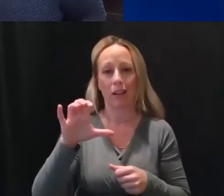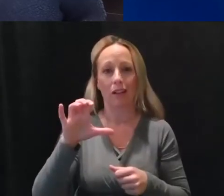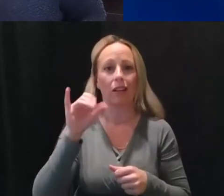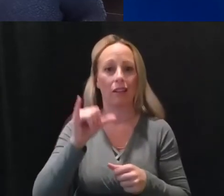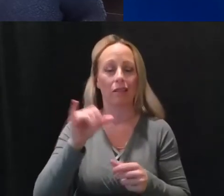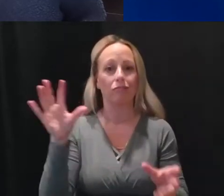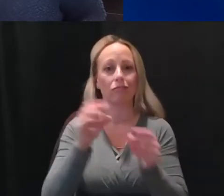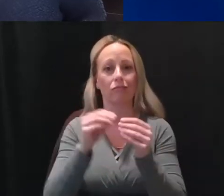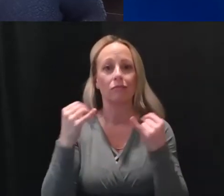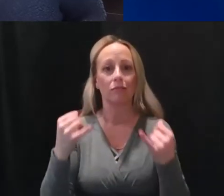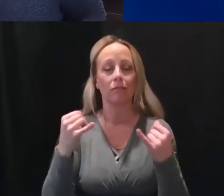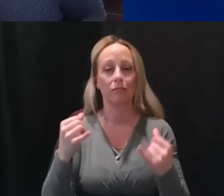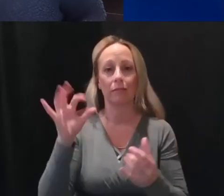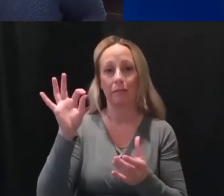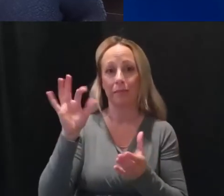our total now to